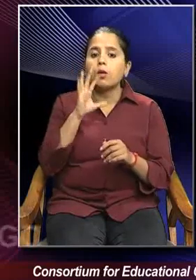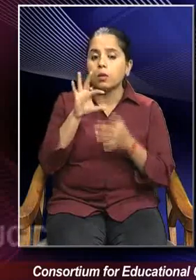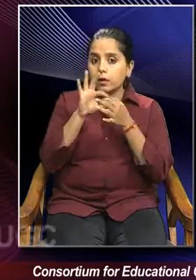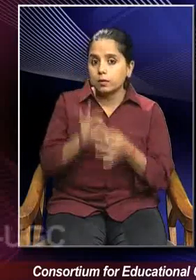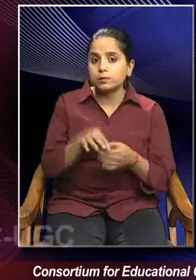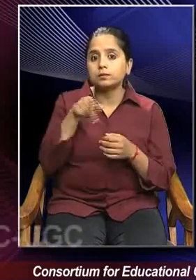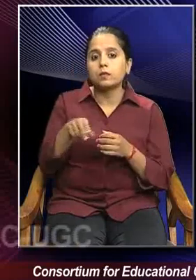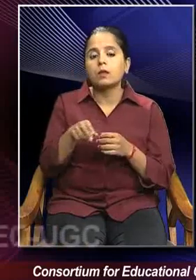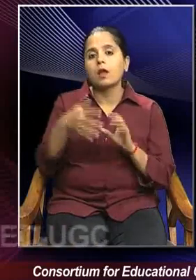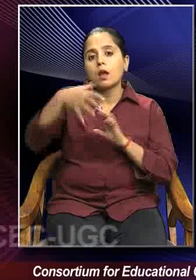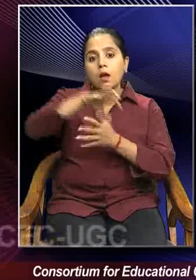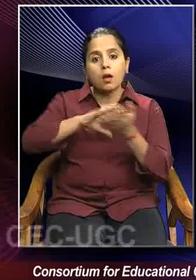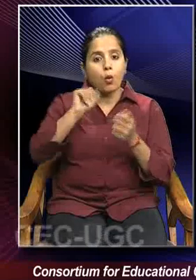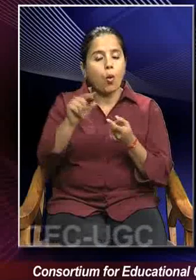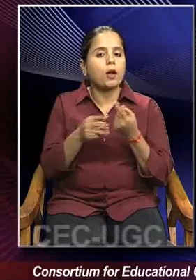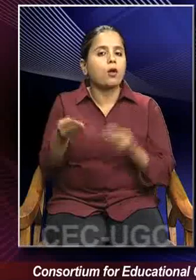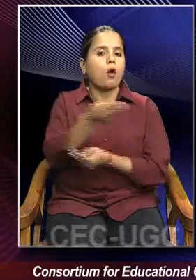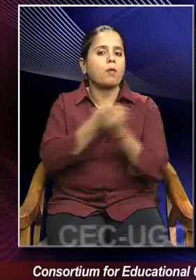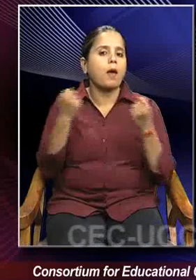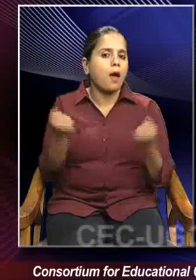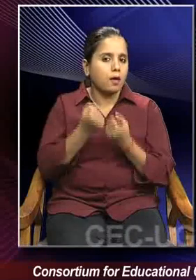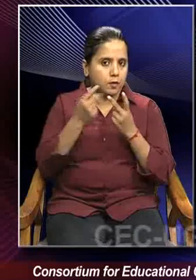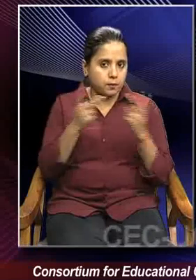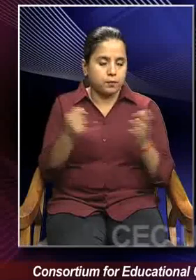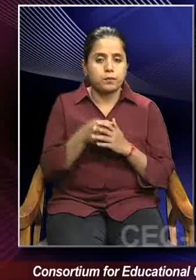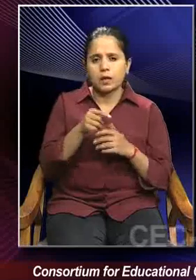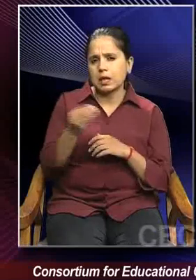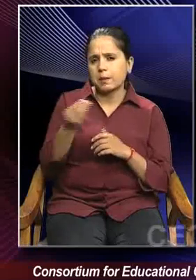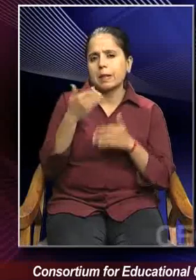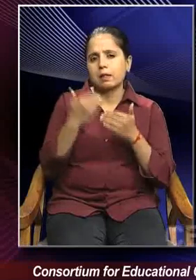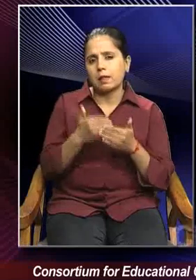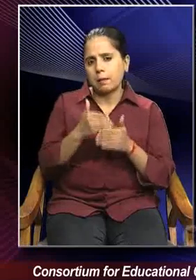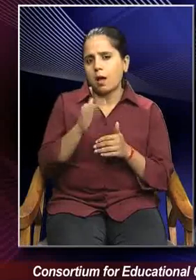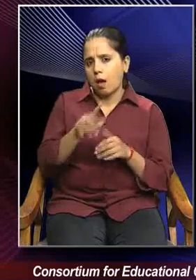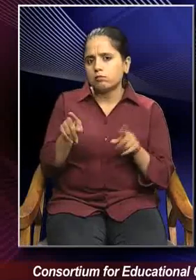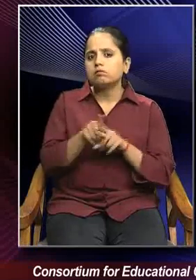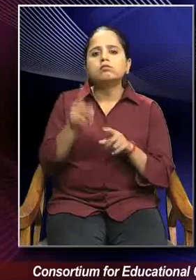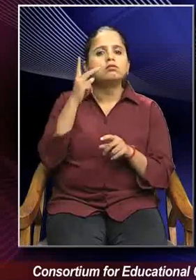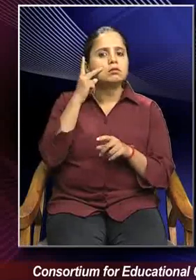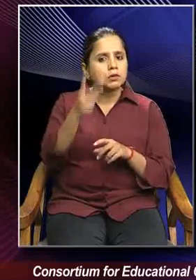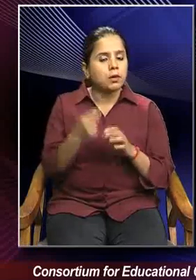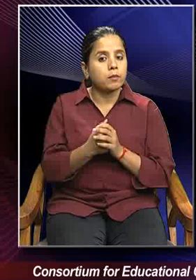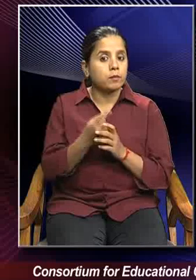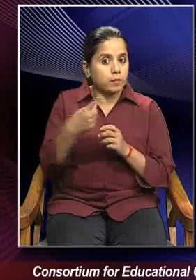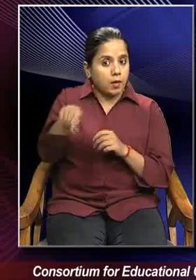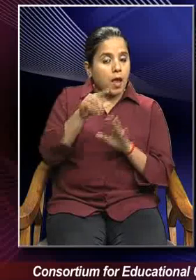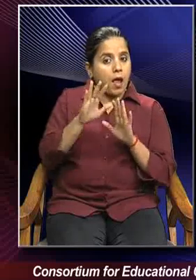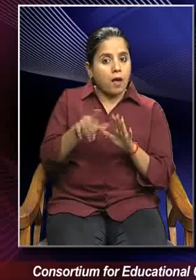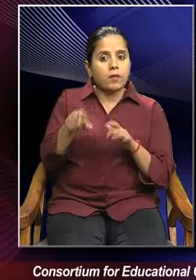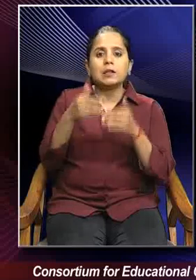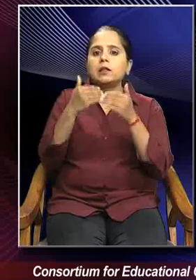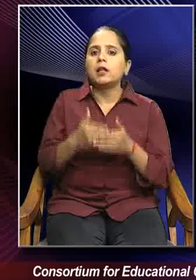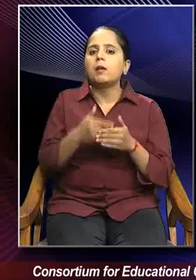nation's economic activities. There are some limitations also. They have a